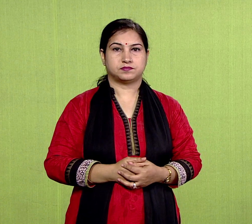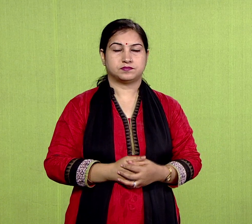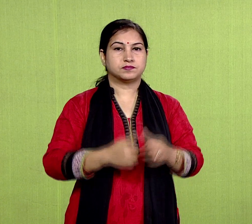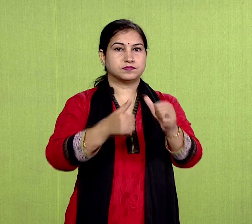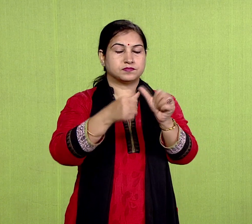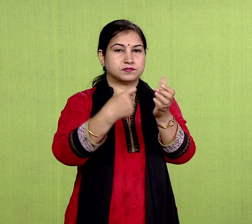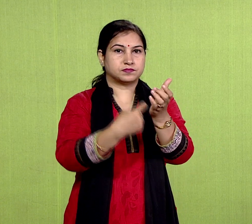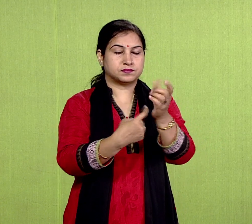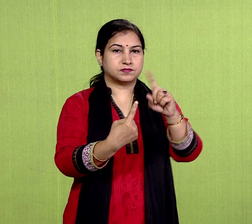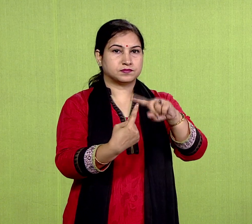architecture,